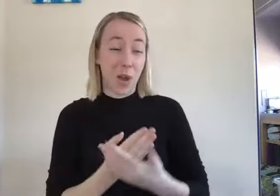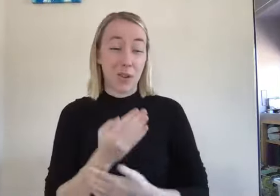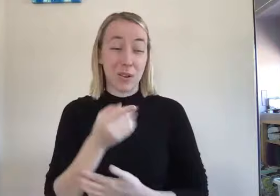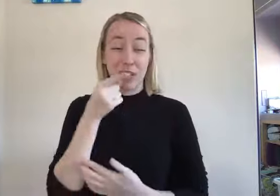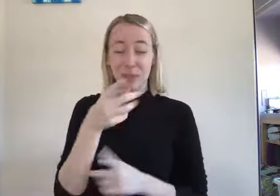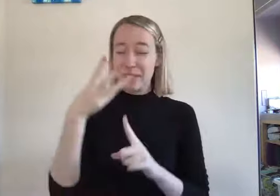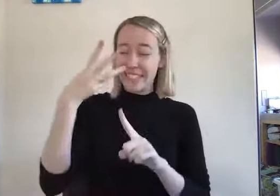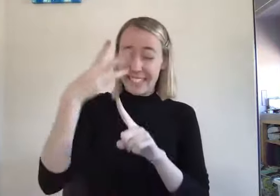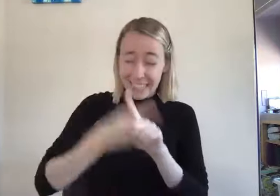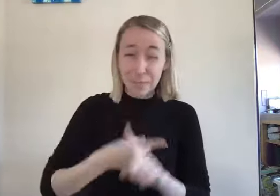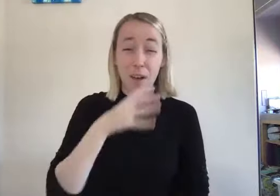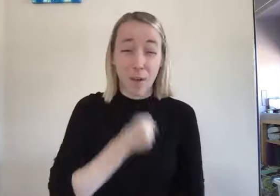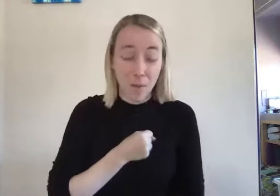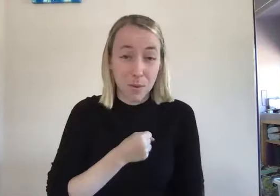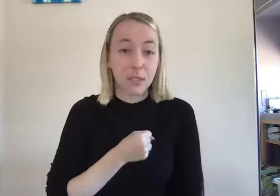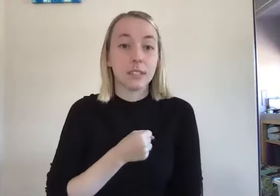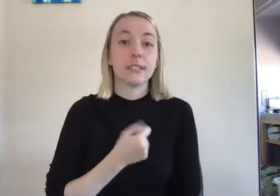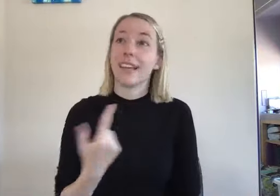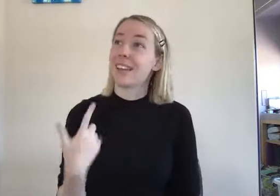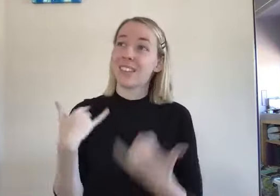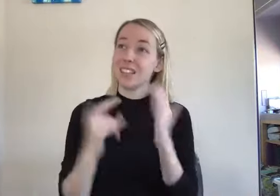then 6 months old, and by